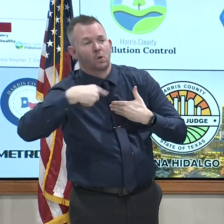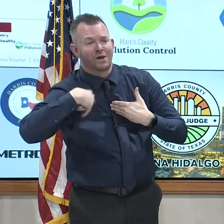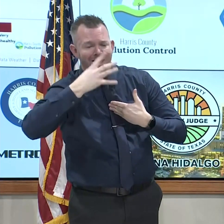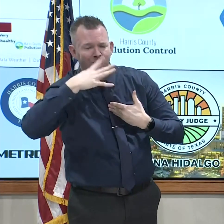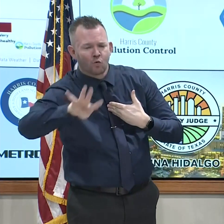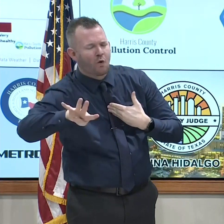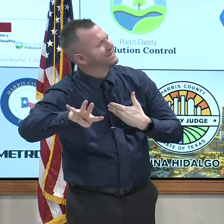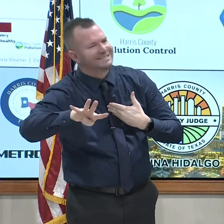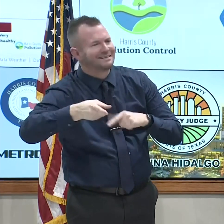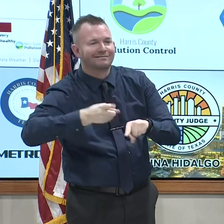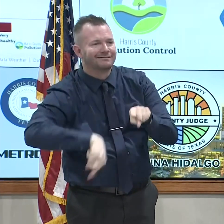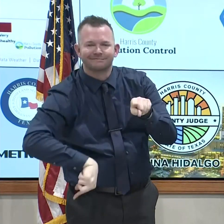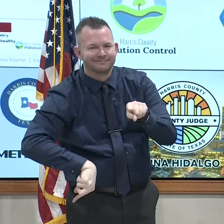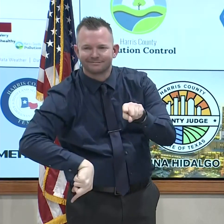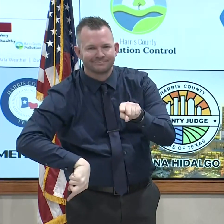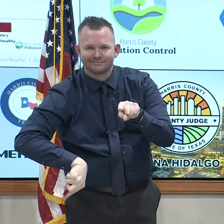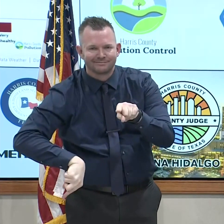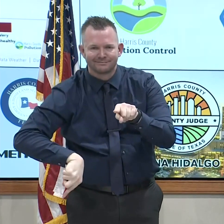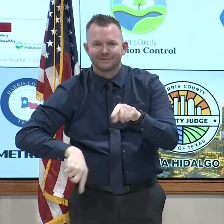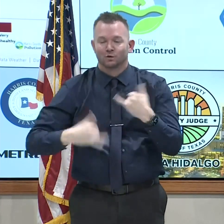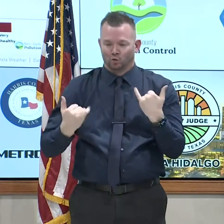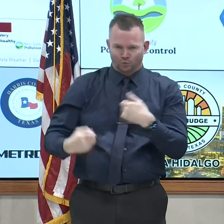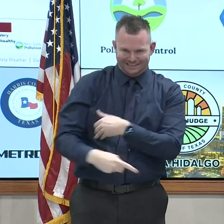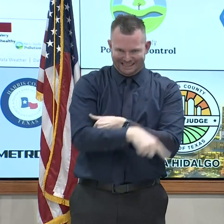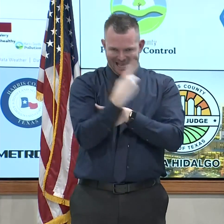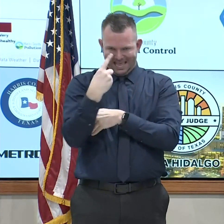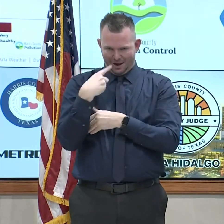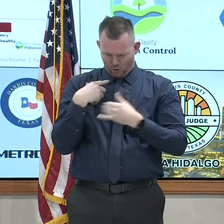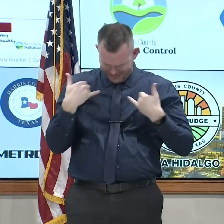Today, we're still working through a pandemic.